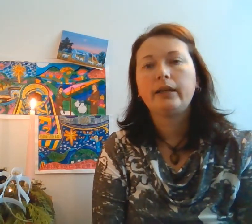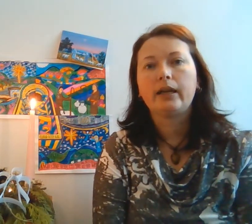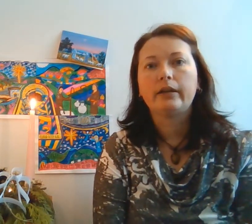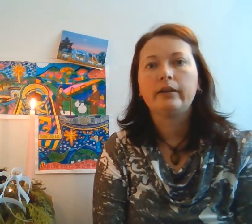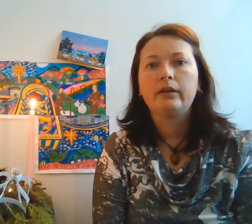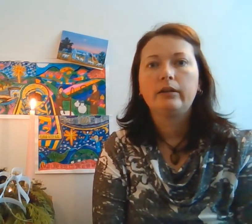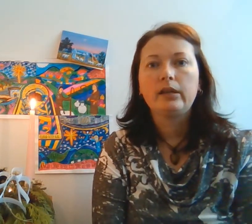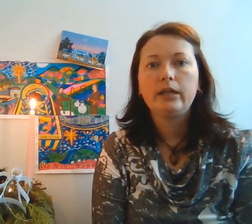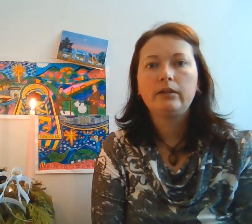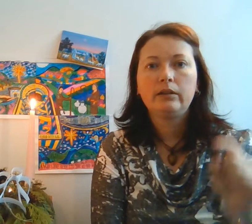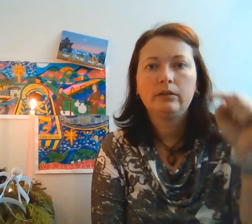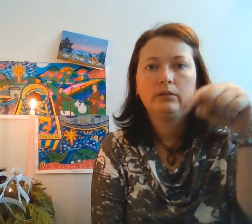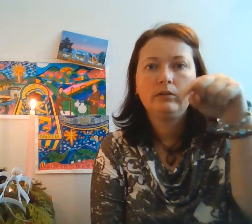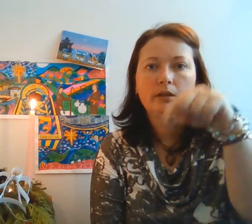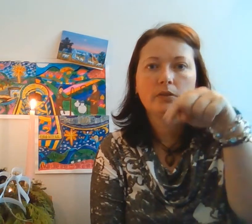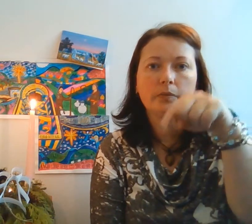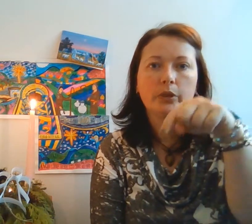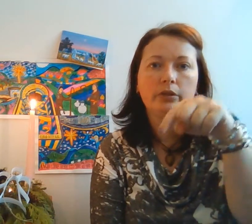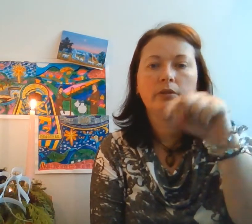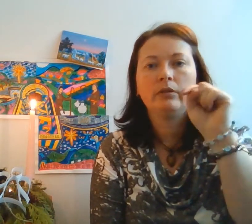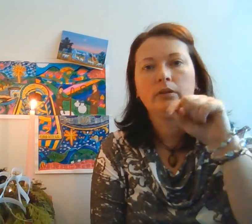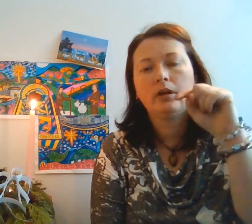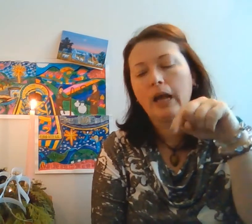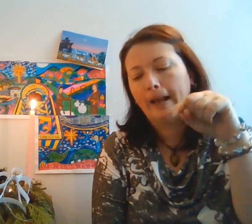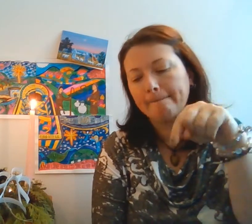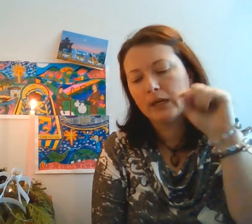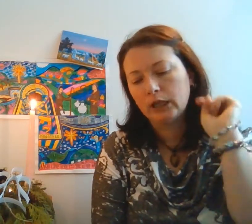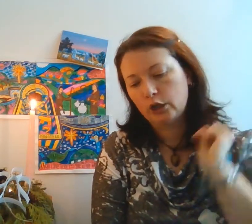again, link, description below.